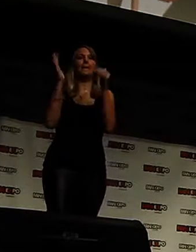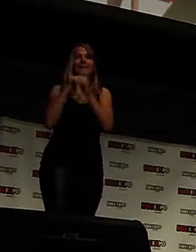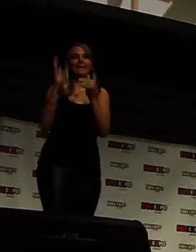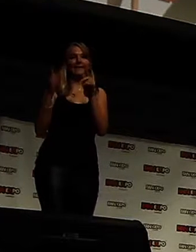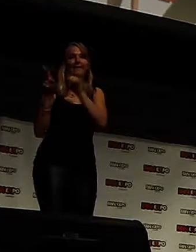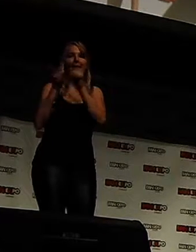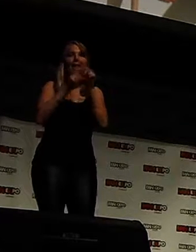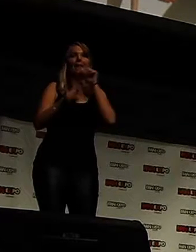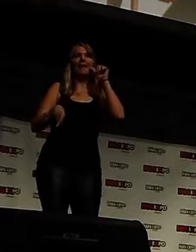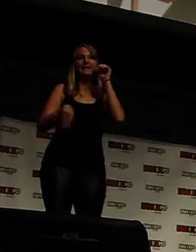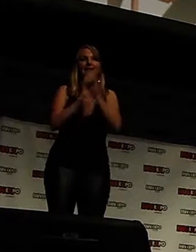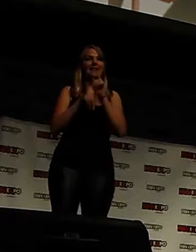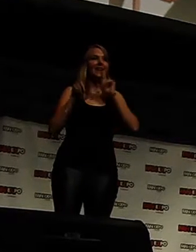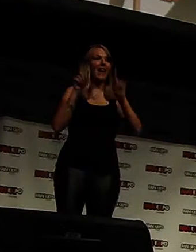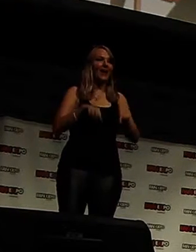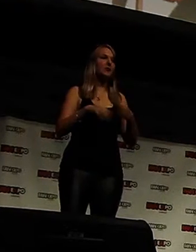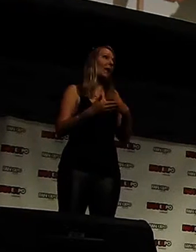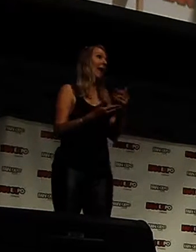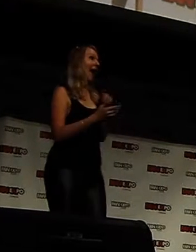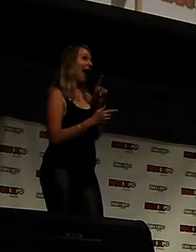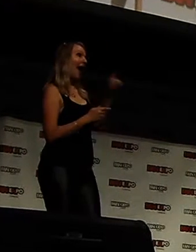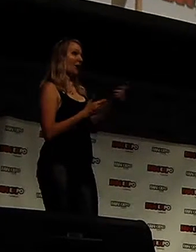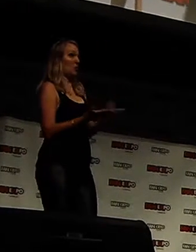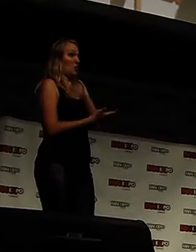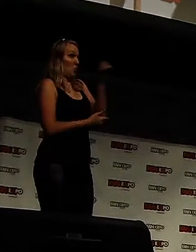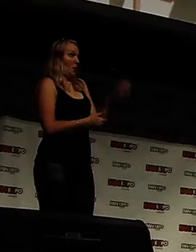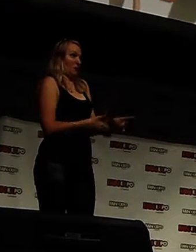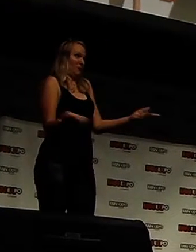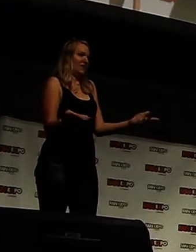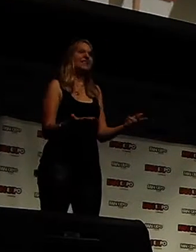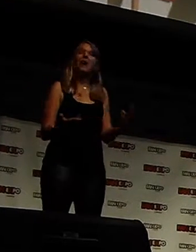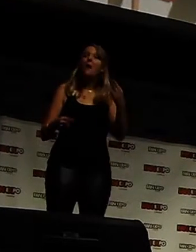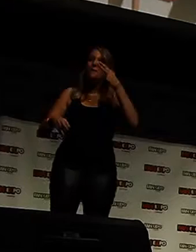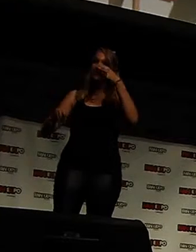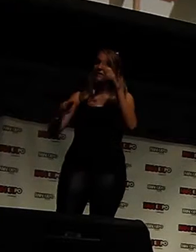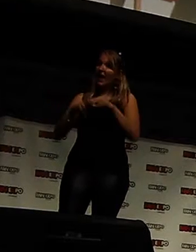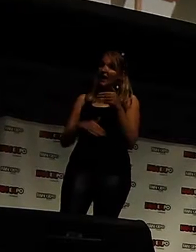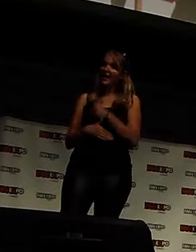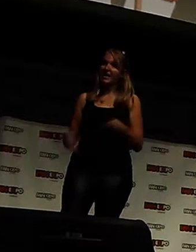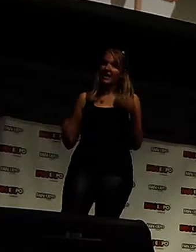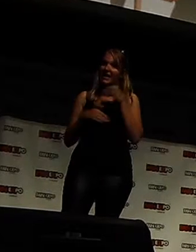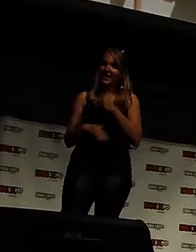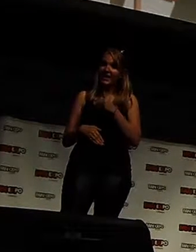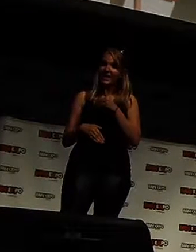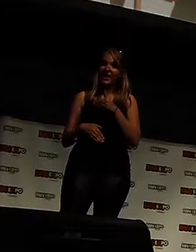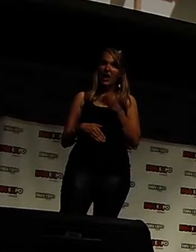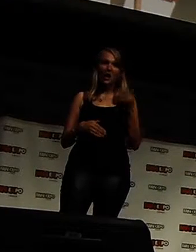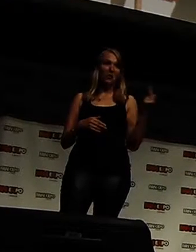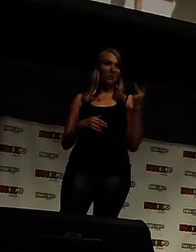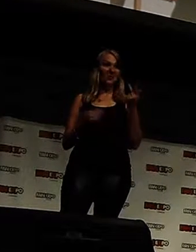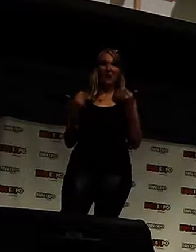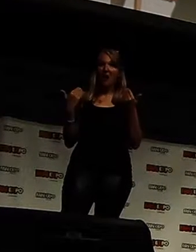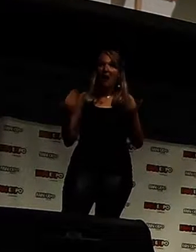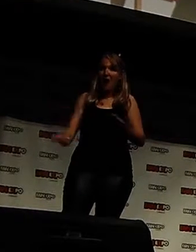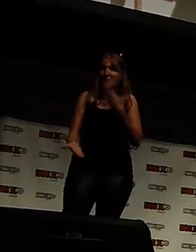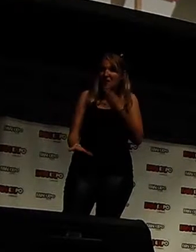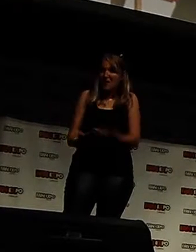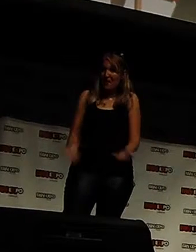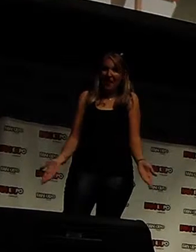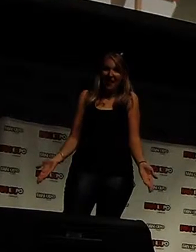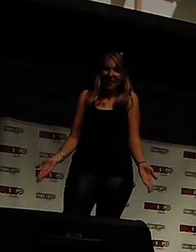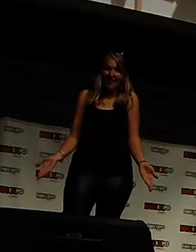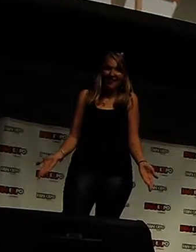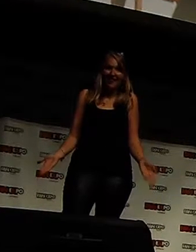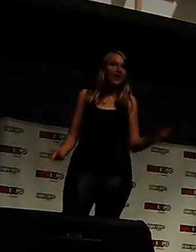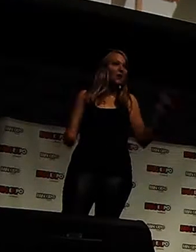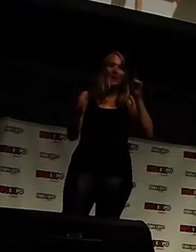can. I'll do my best to ask you questions. Yeah, it was fun. It was really, we got on really well. Yeah.